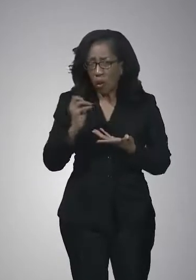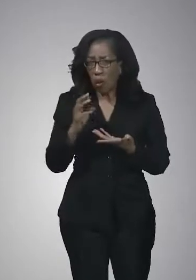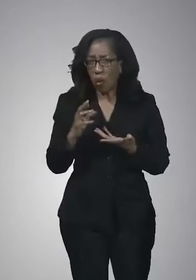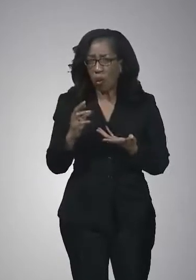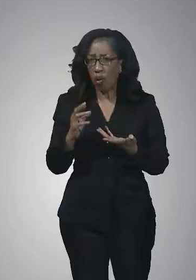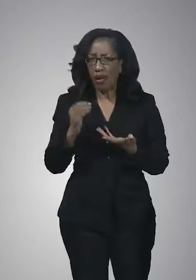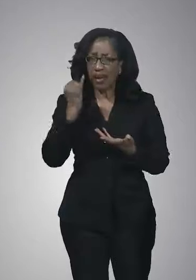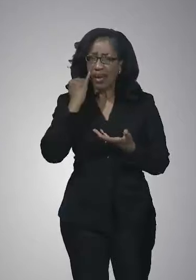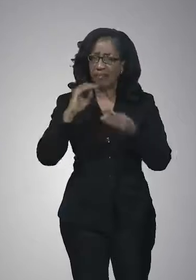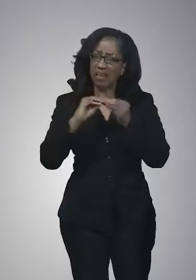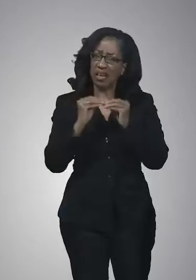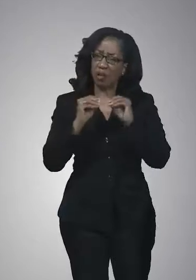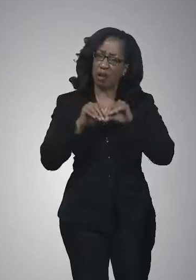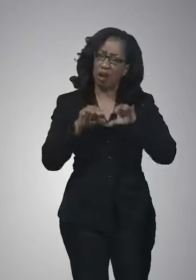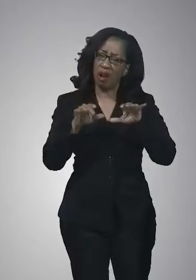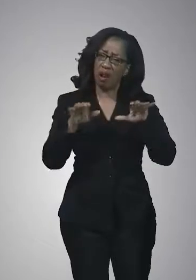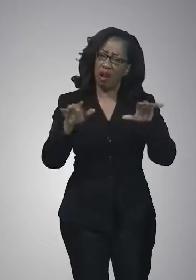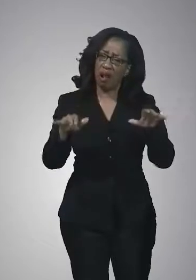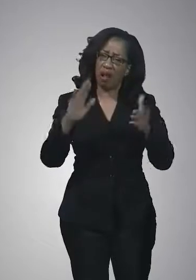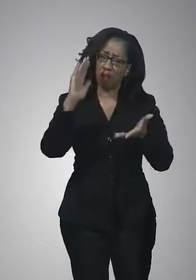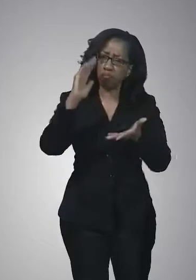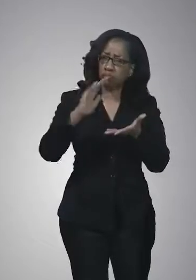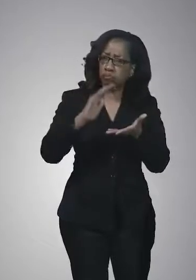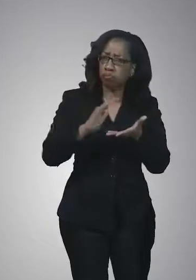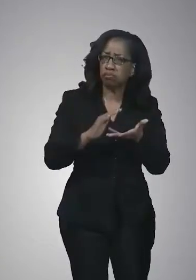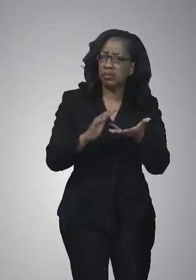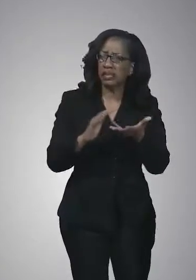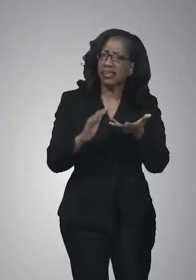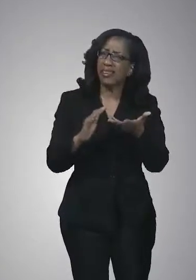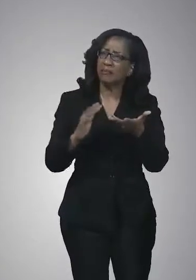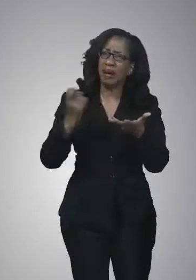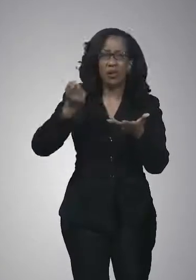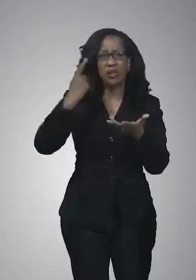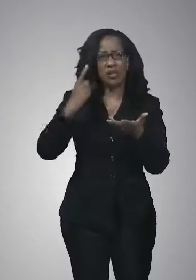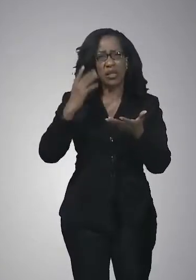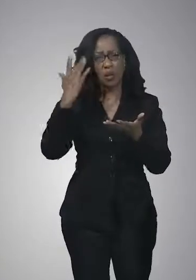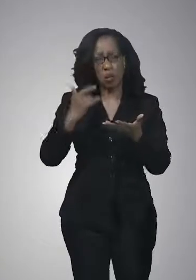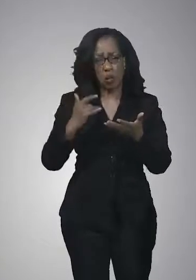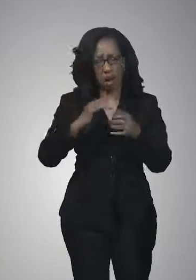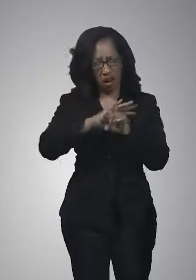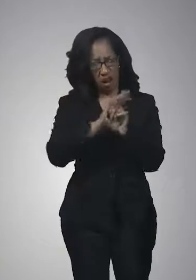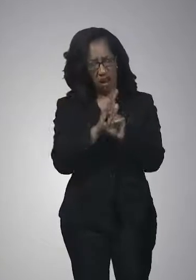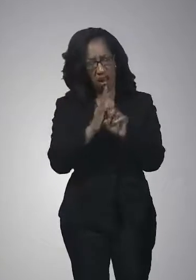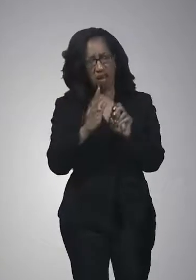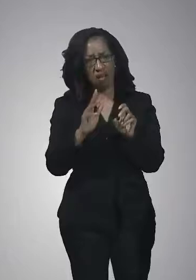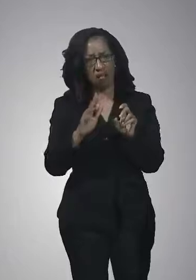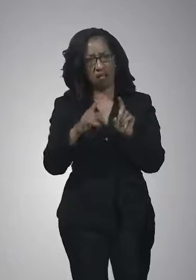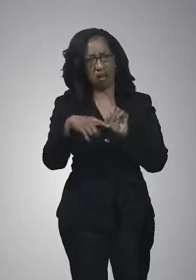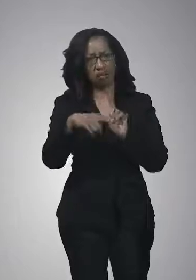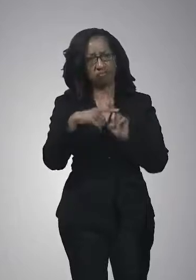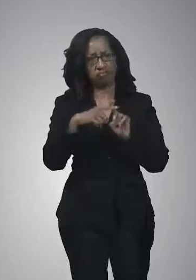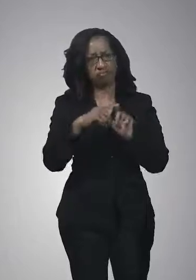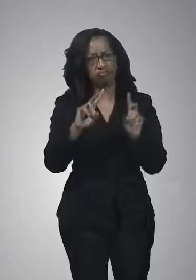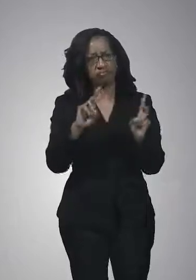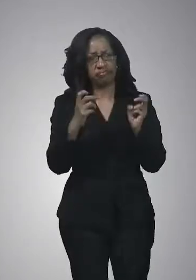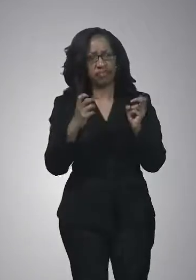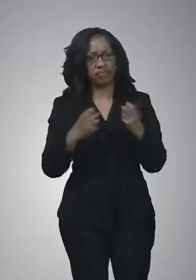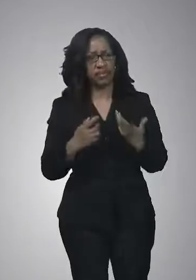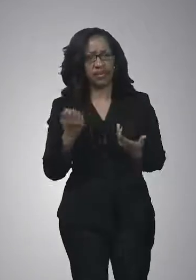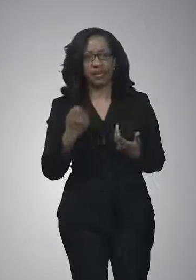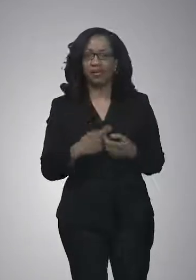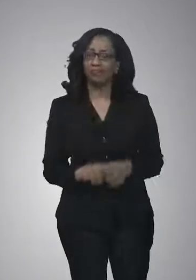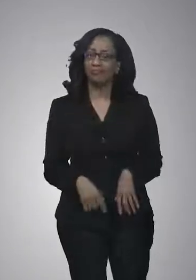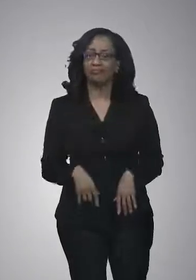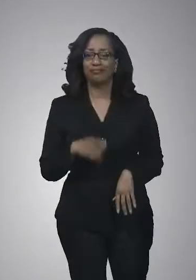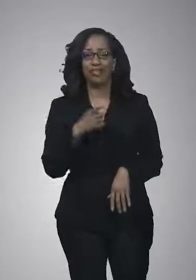number is dropping, it doesn't seem like, I guess, could you just help me understand why that positivity rate got a little higher? You always have the best